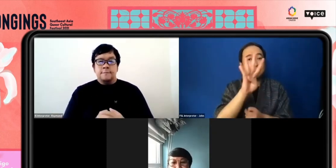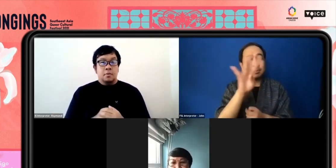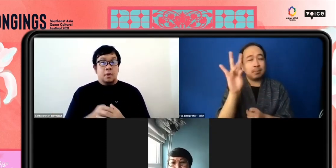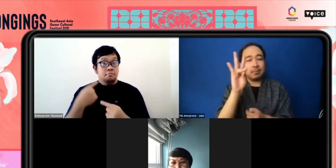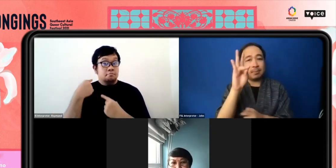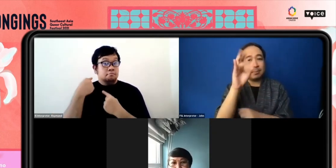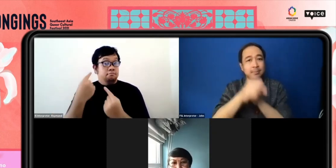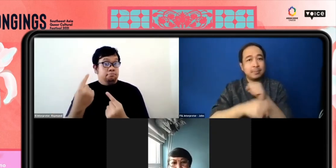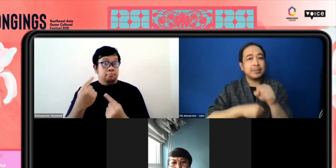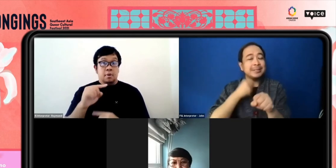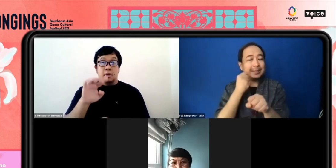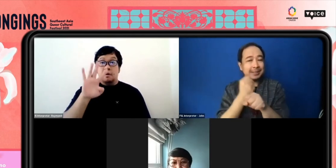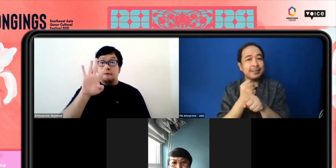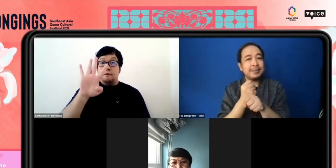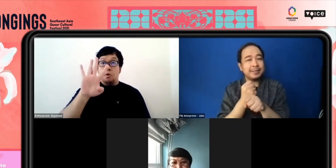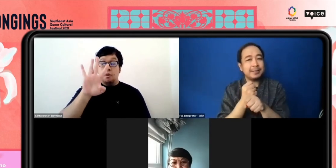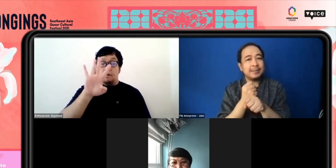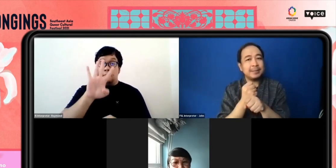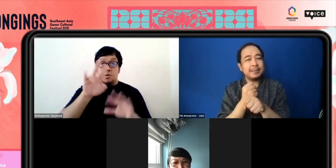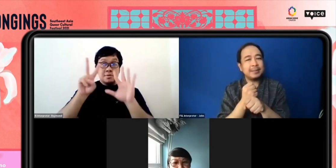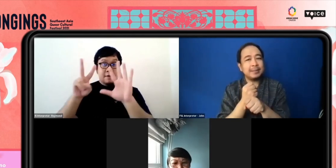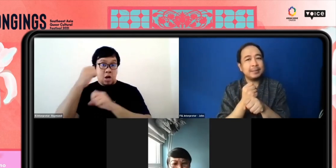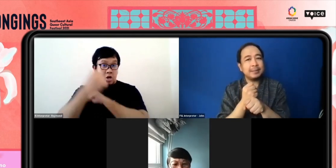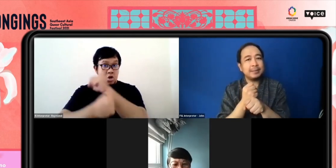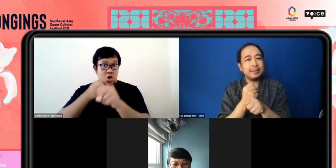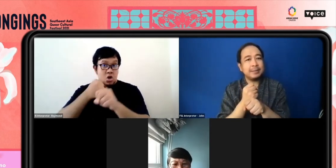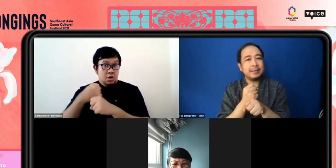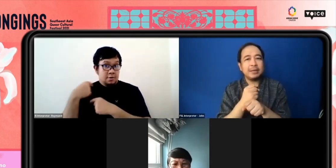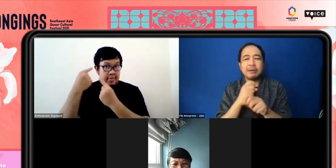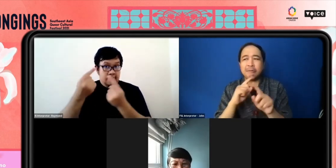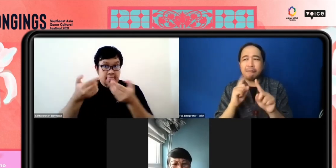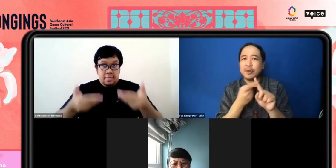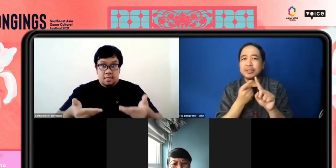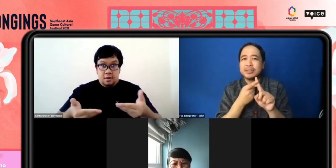I was rendered first invisible,